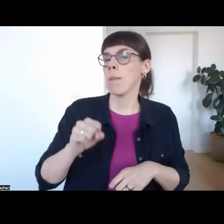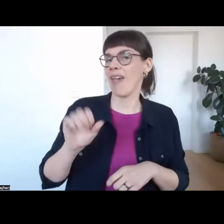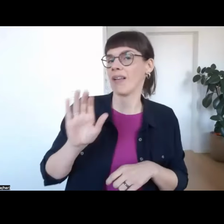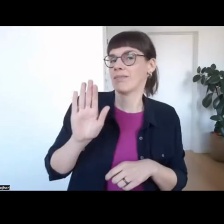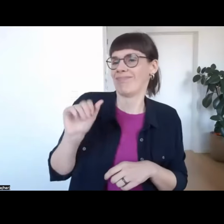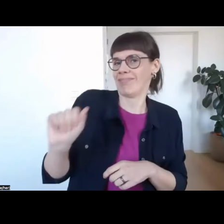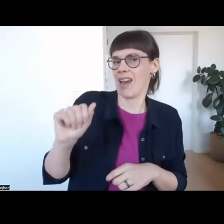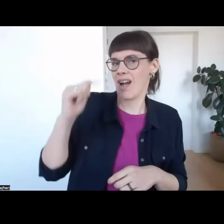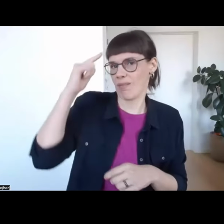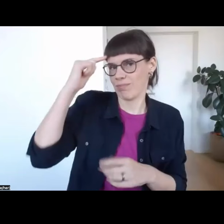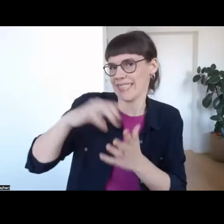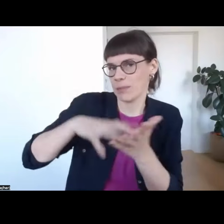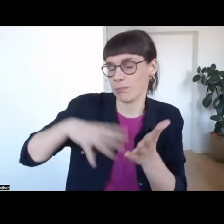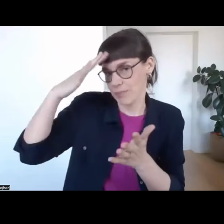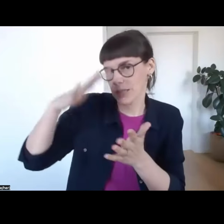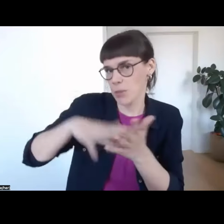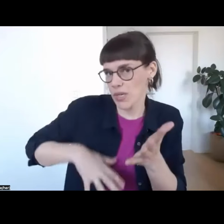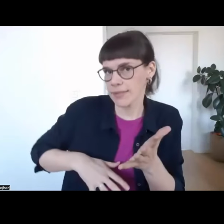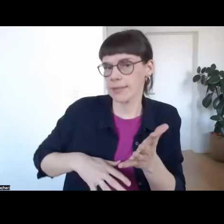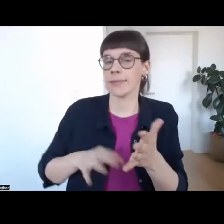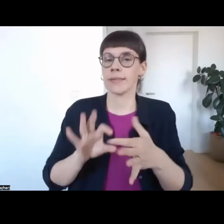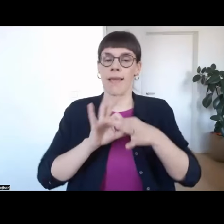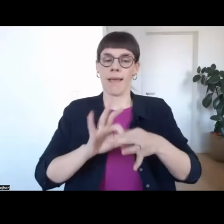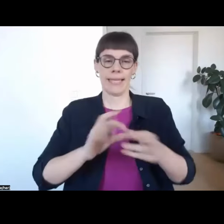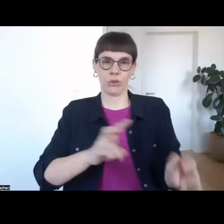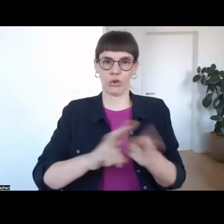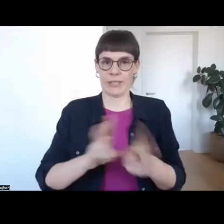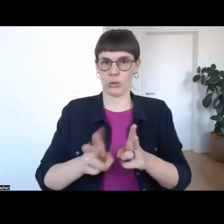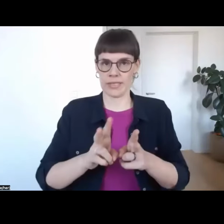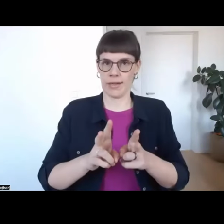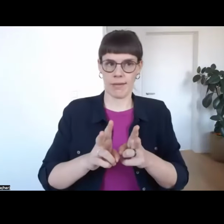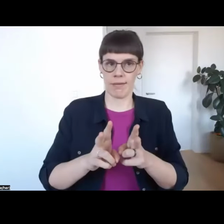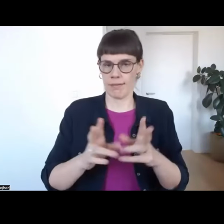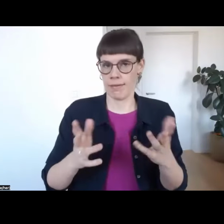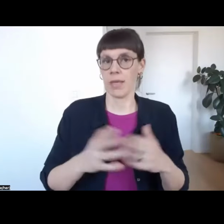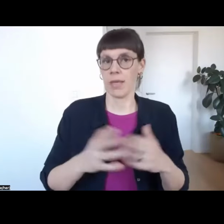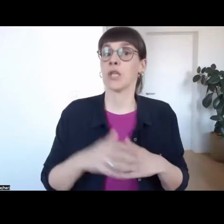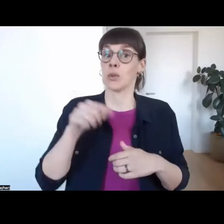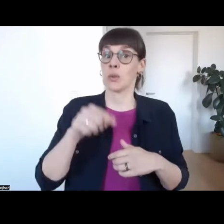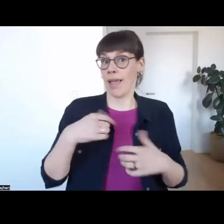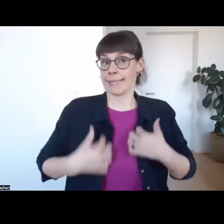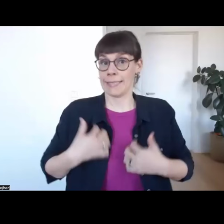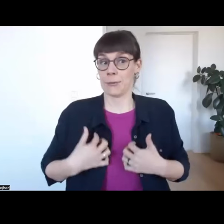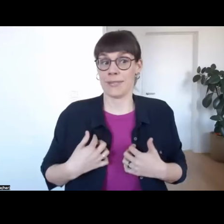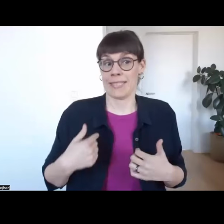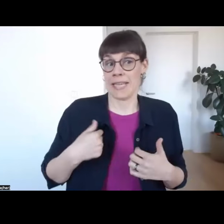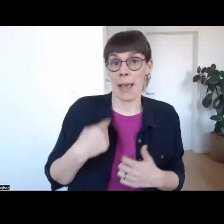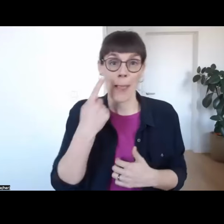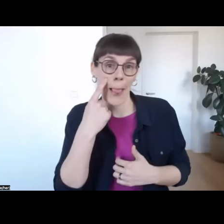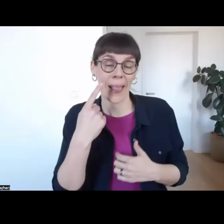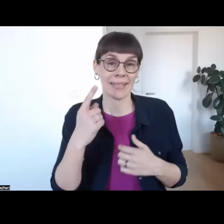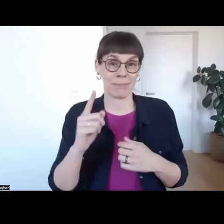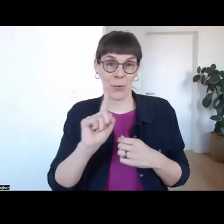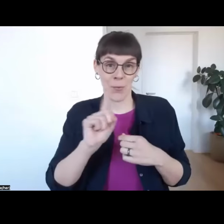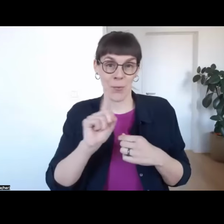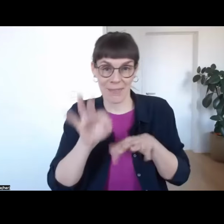And he looked at men and men's experiences of interpreting,